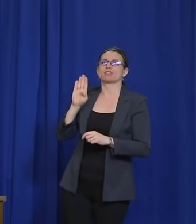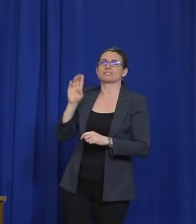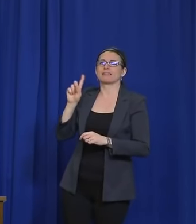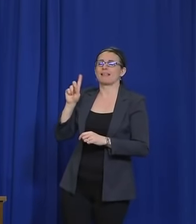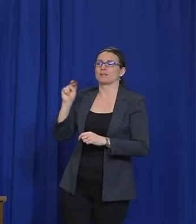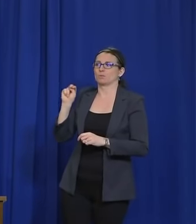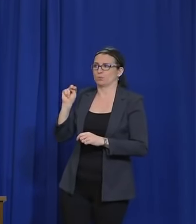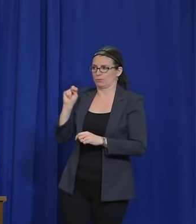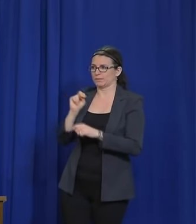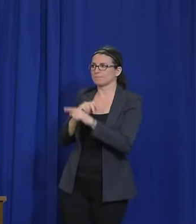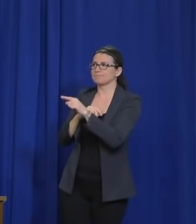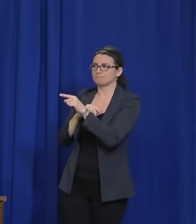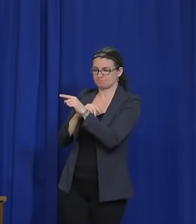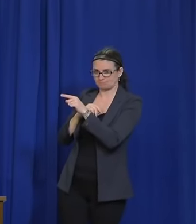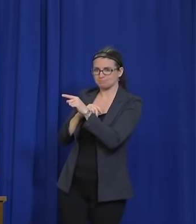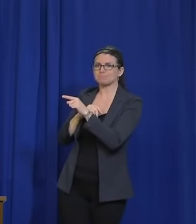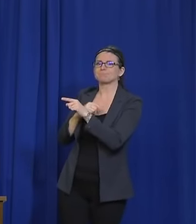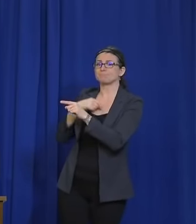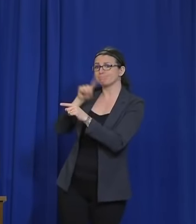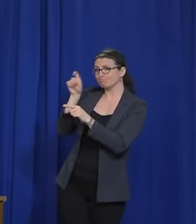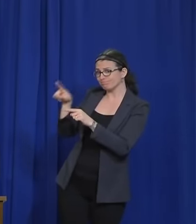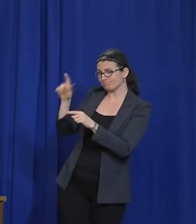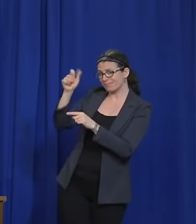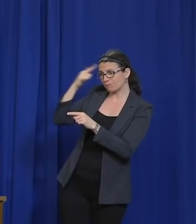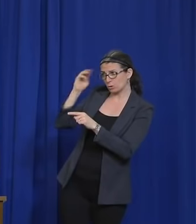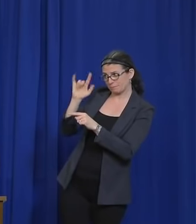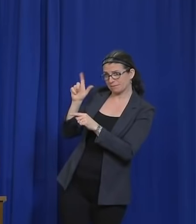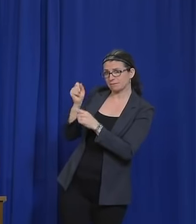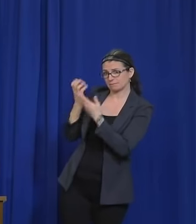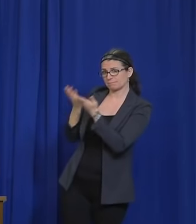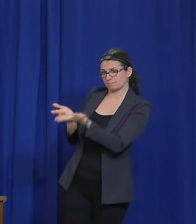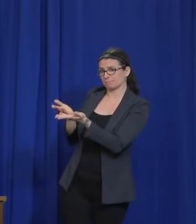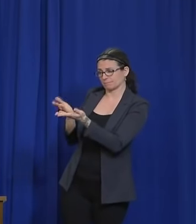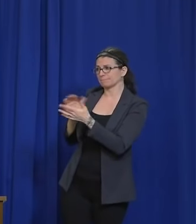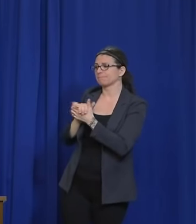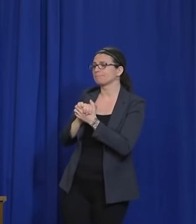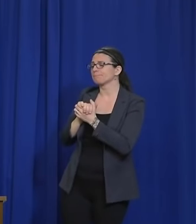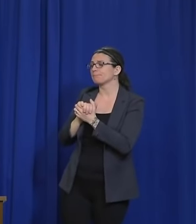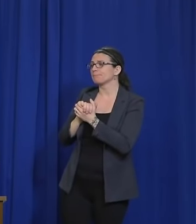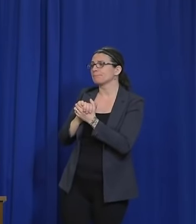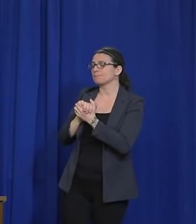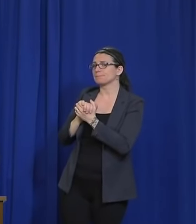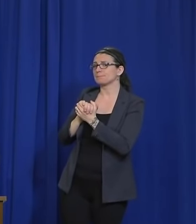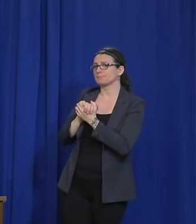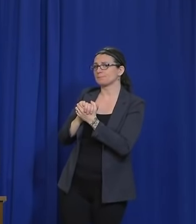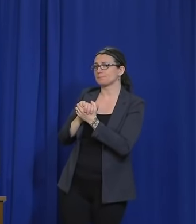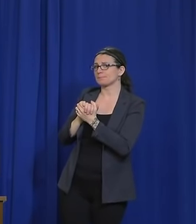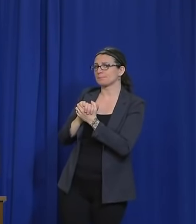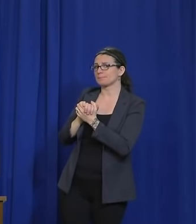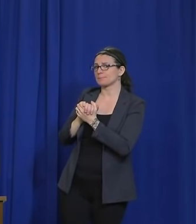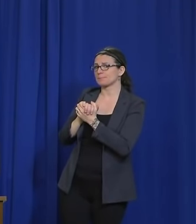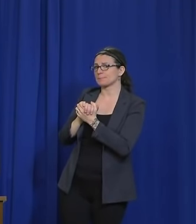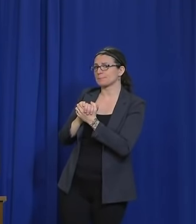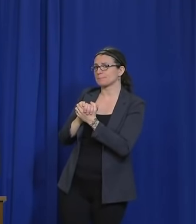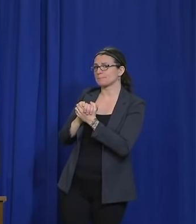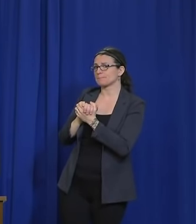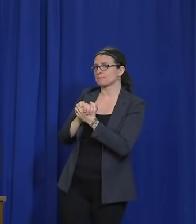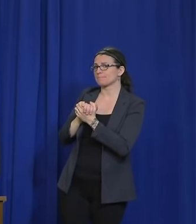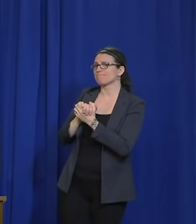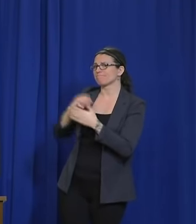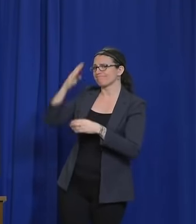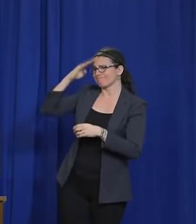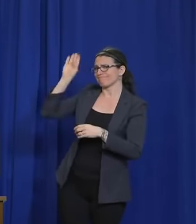Hi there, Governor Mills, a question for you. Sure. I know Governor Phil Scott announced yesterday sort of ways